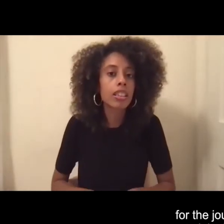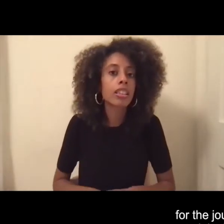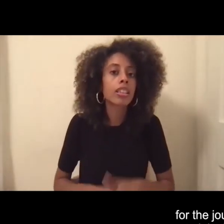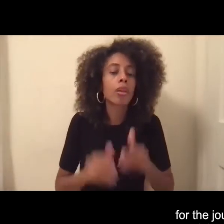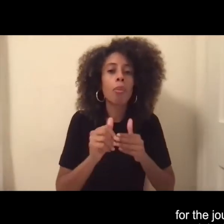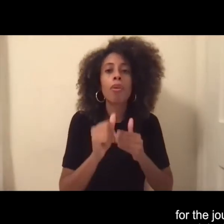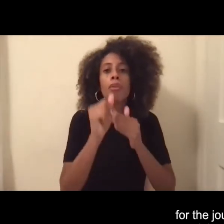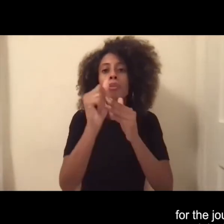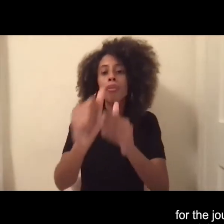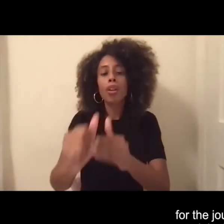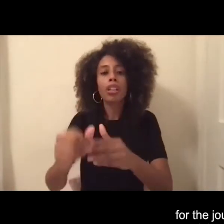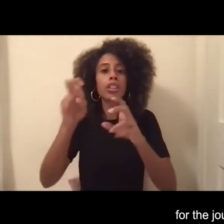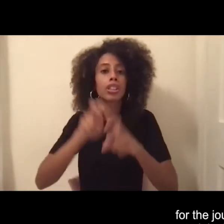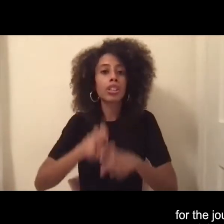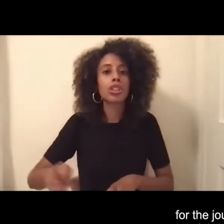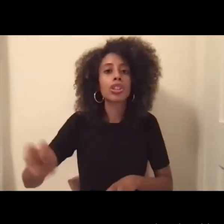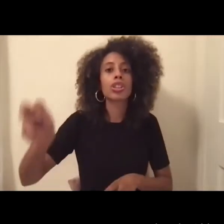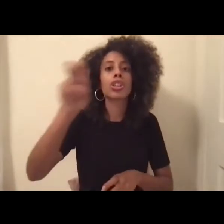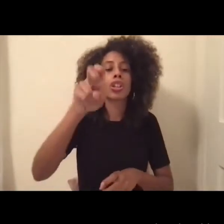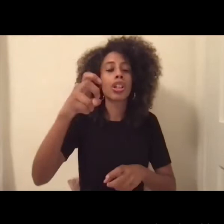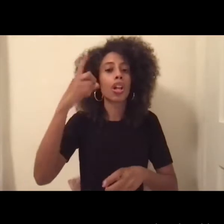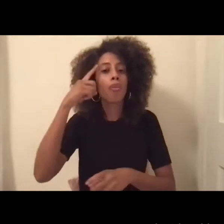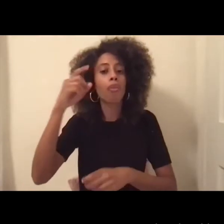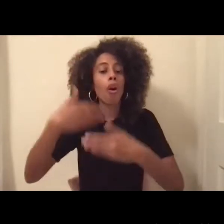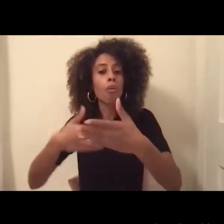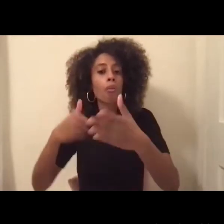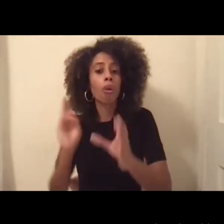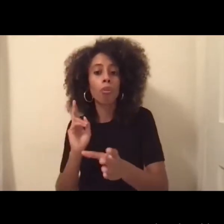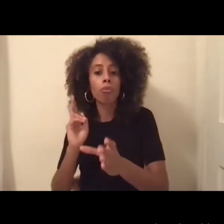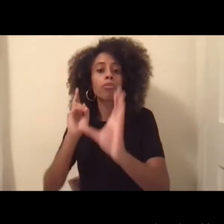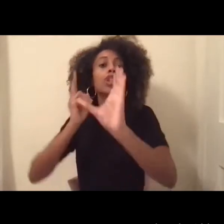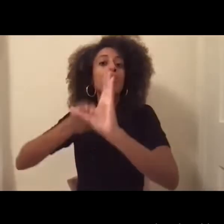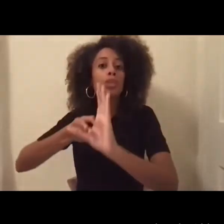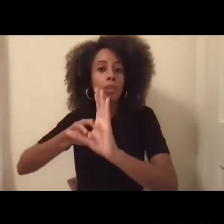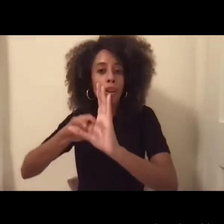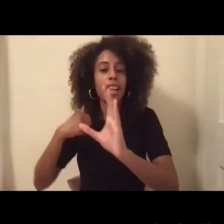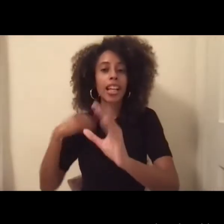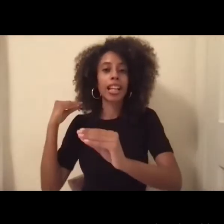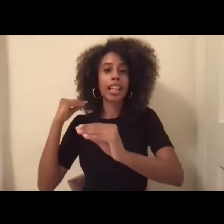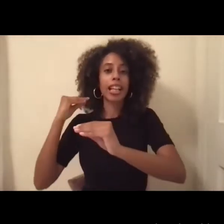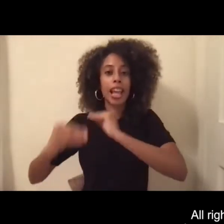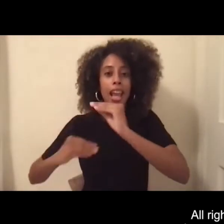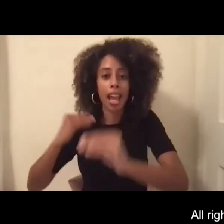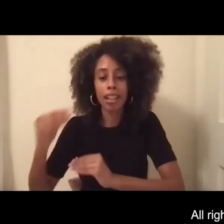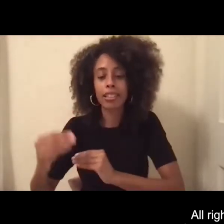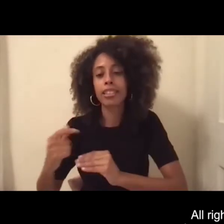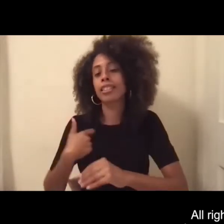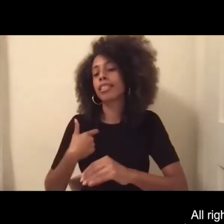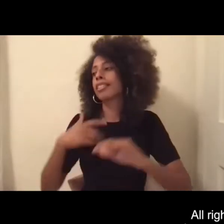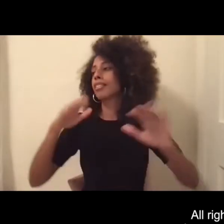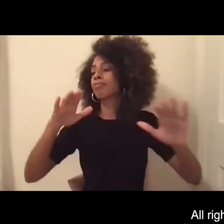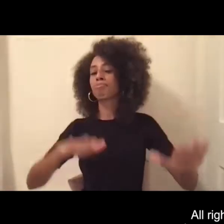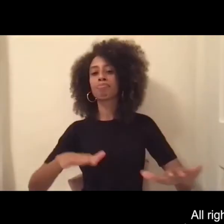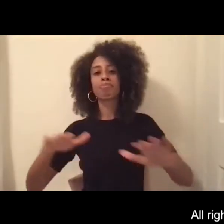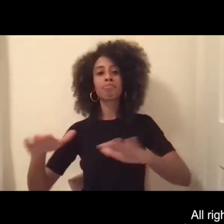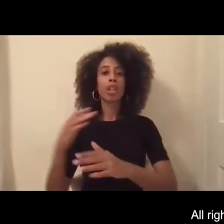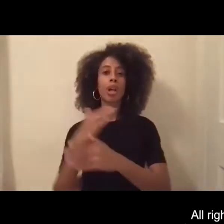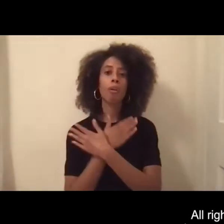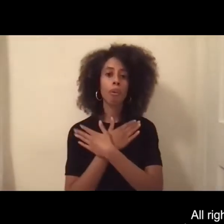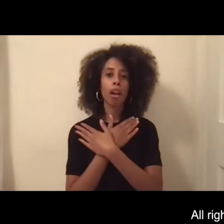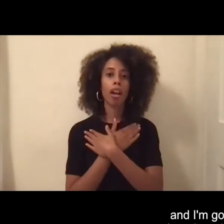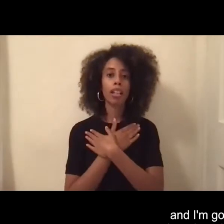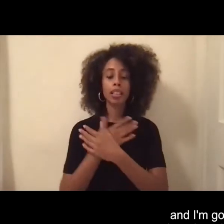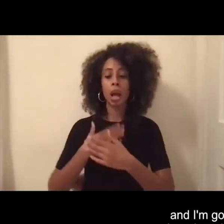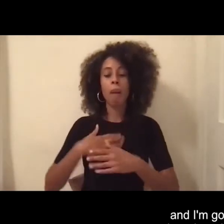to a room to join the ancestors, abundant blessings, ease, and rest. All right, I'm gonna close my chat right